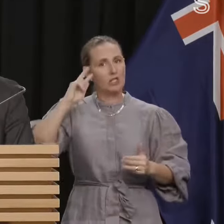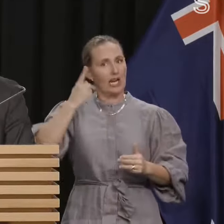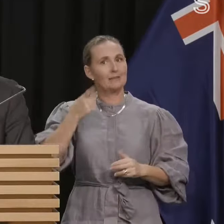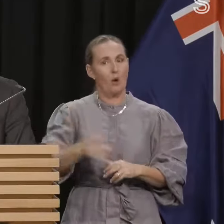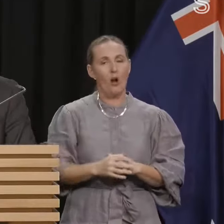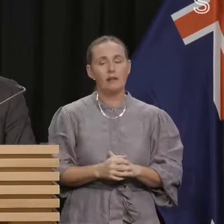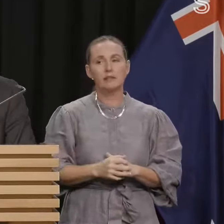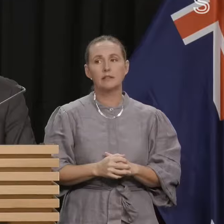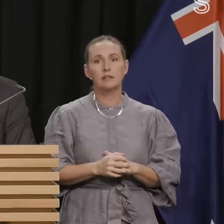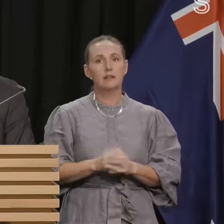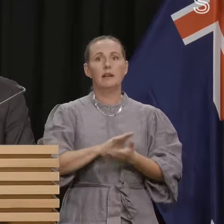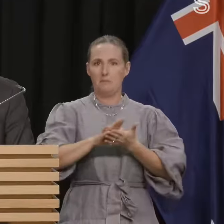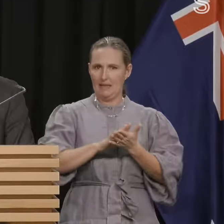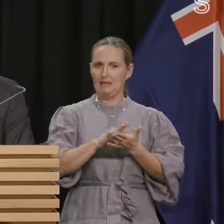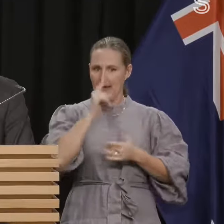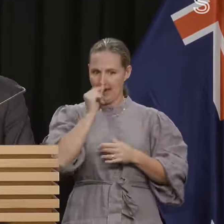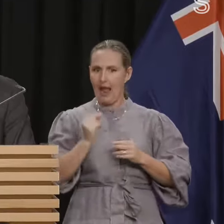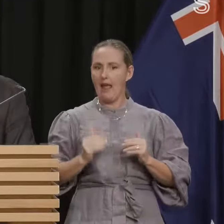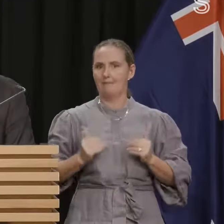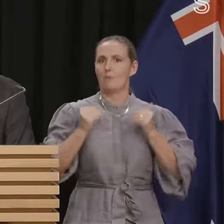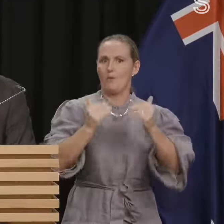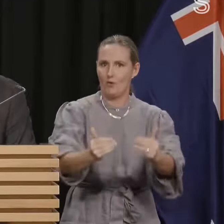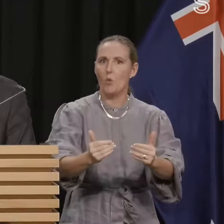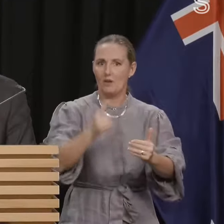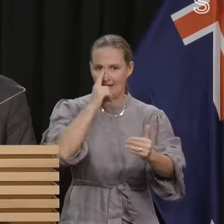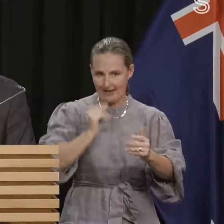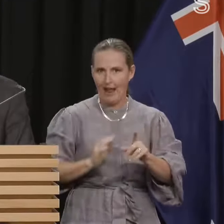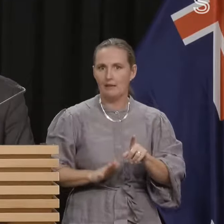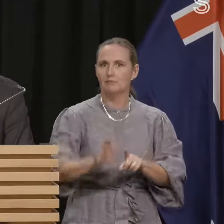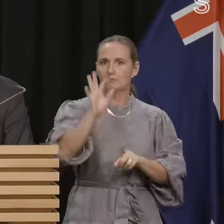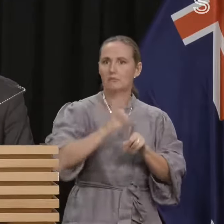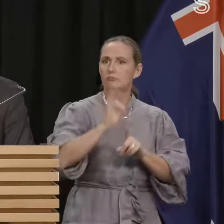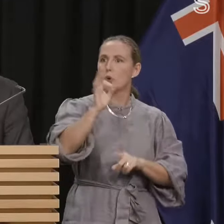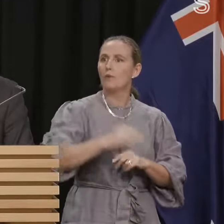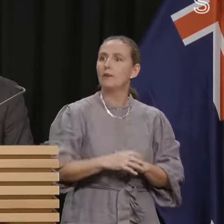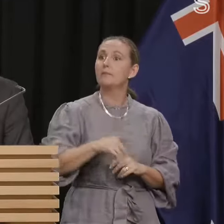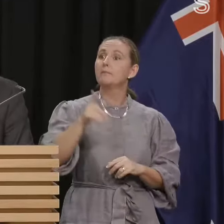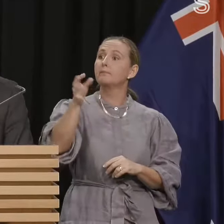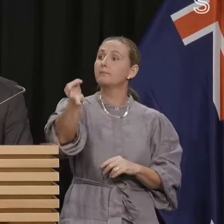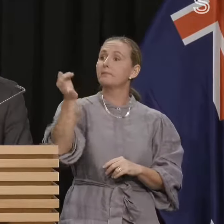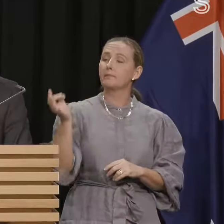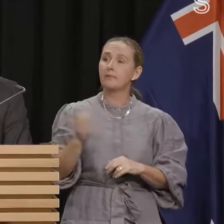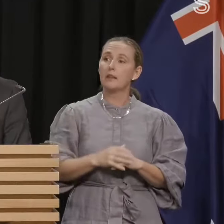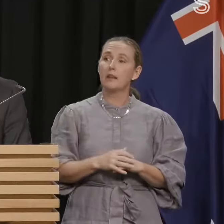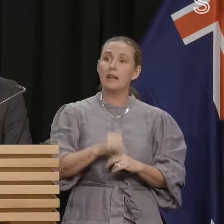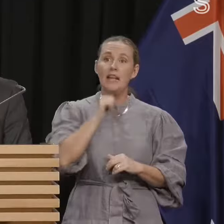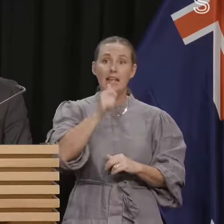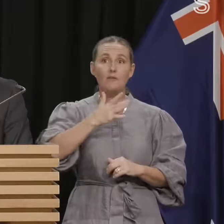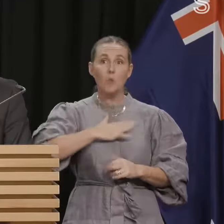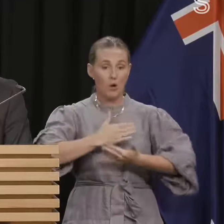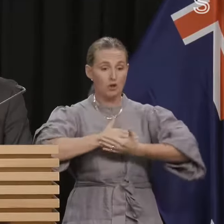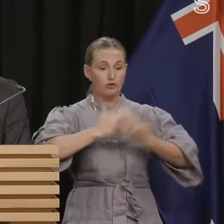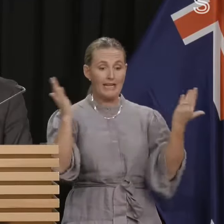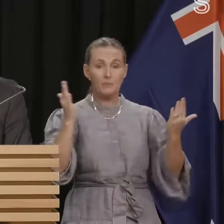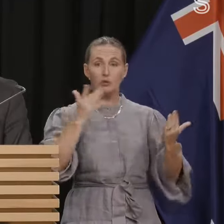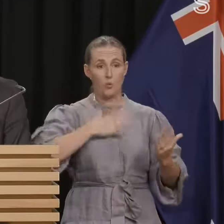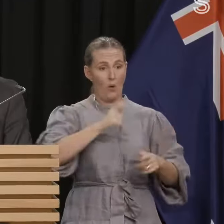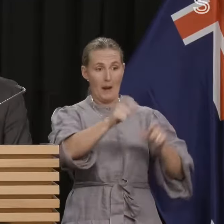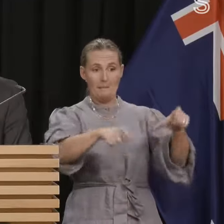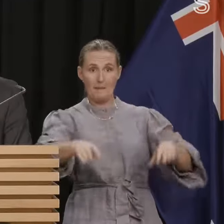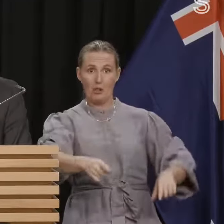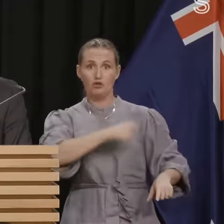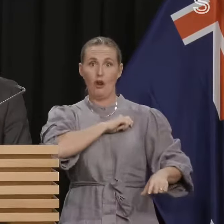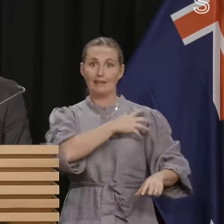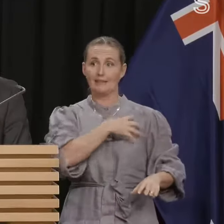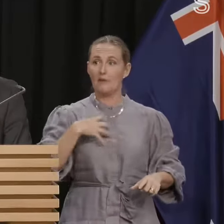of a platform to move forward and make some progress. If the goal is to improve transparency and trust in government, why don't you instead focus on